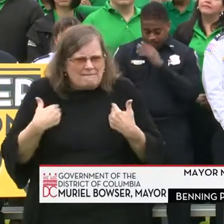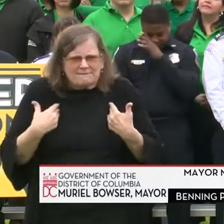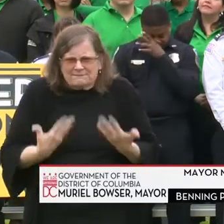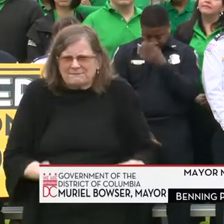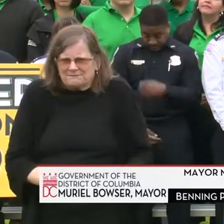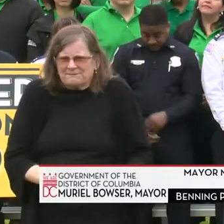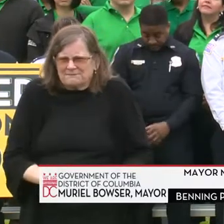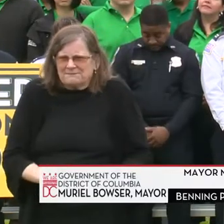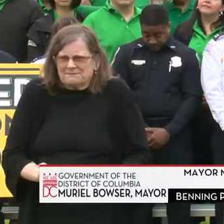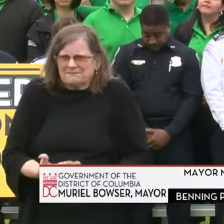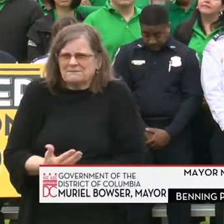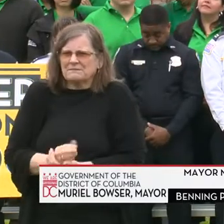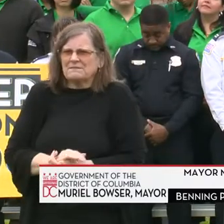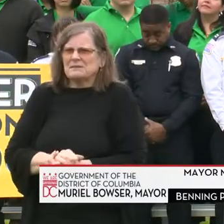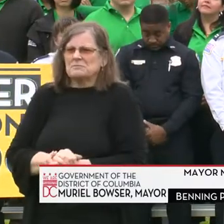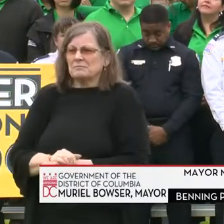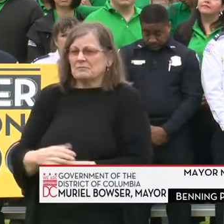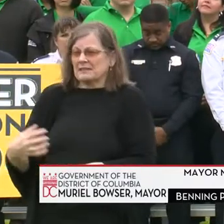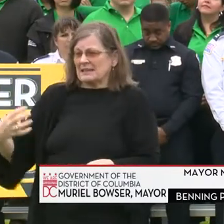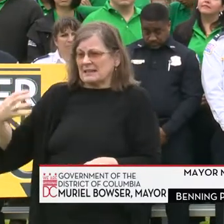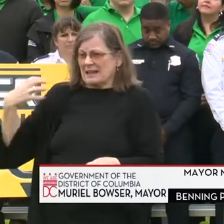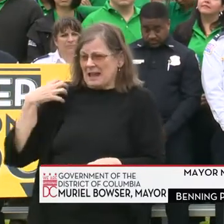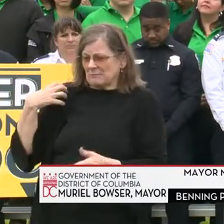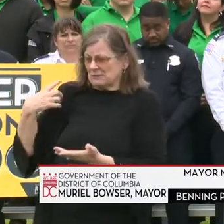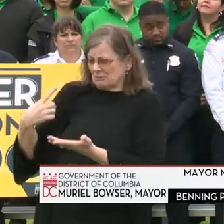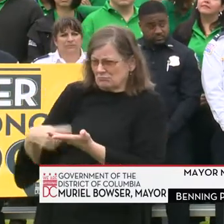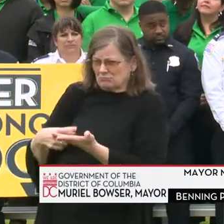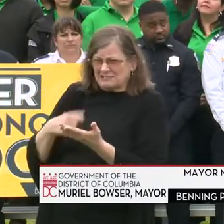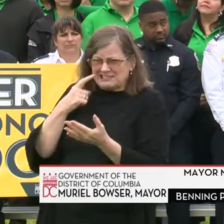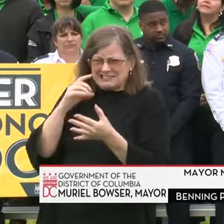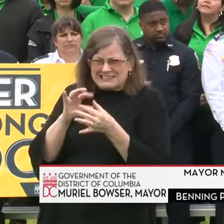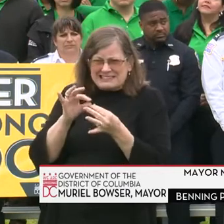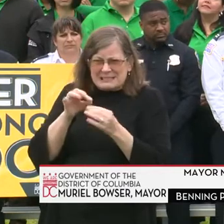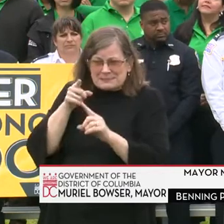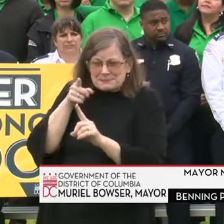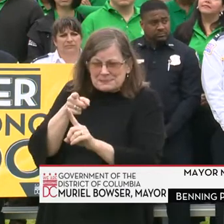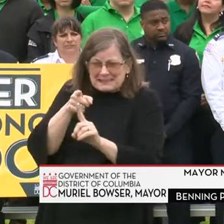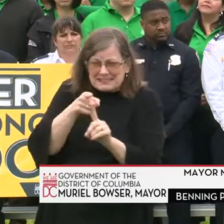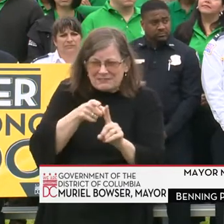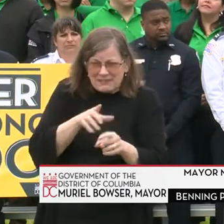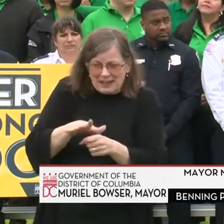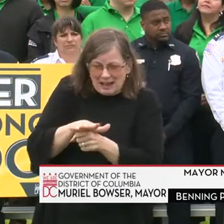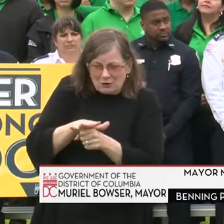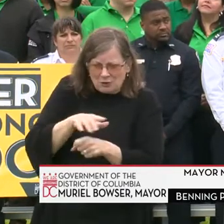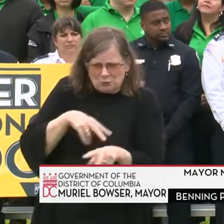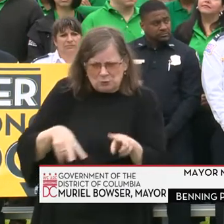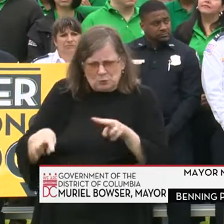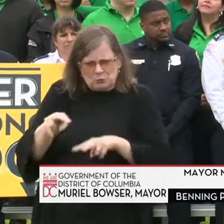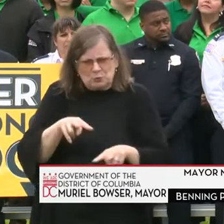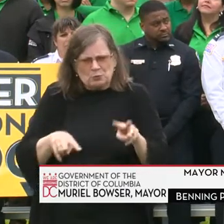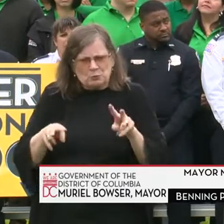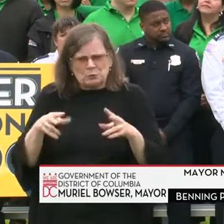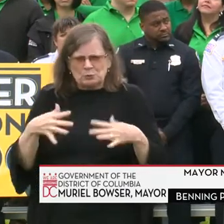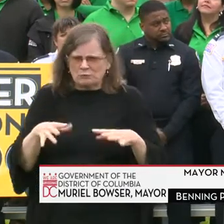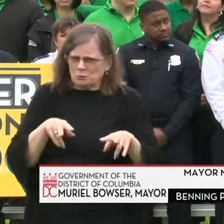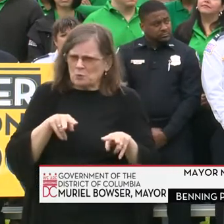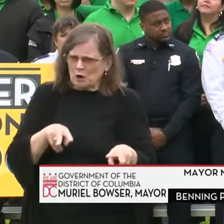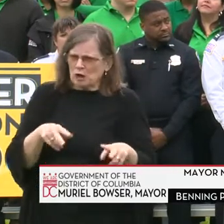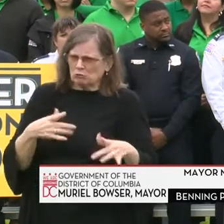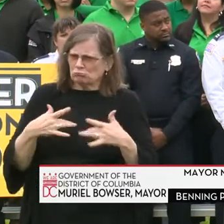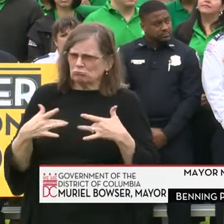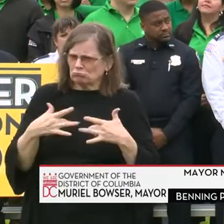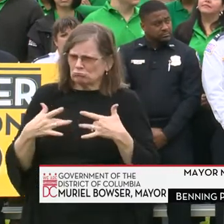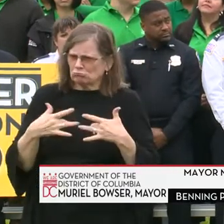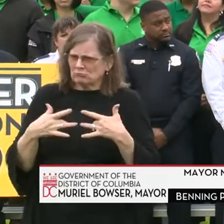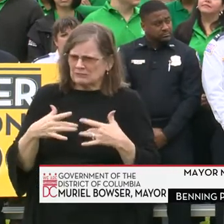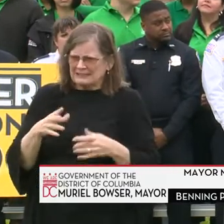captains briefed out on their particular areas of concern, in two of our 6 areas,